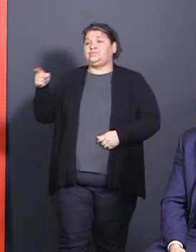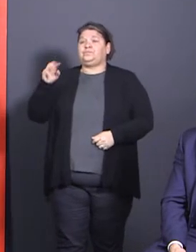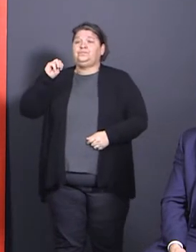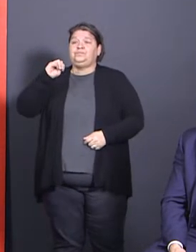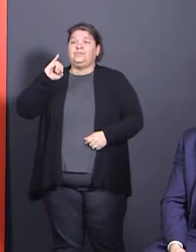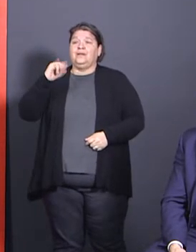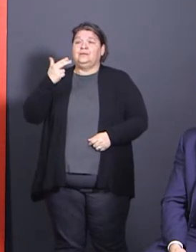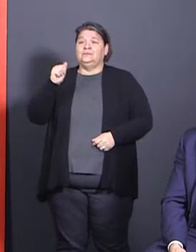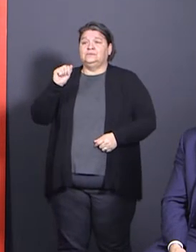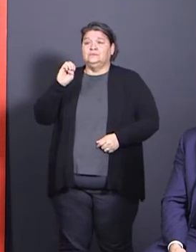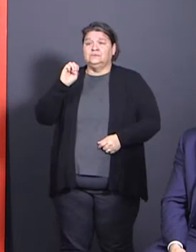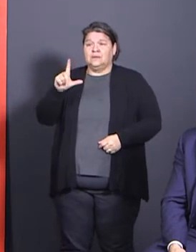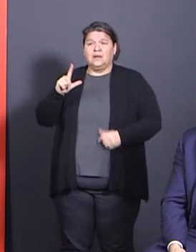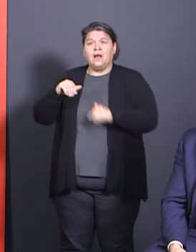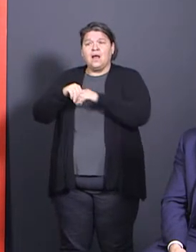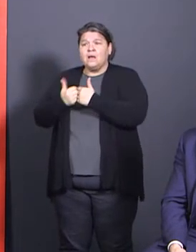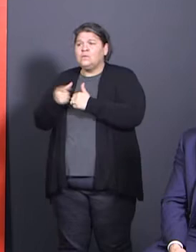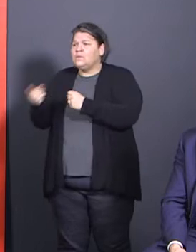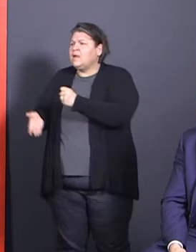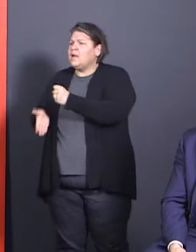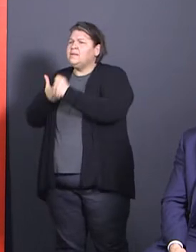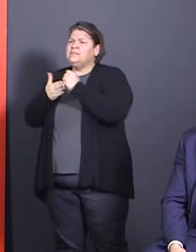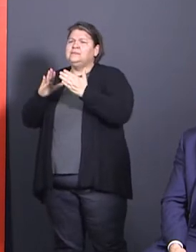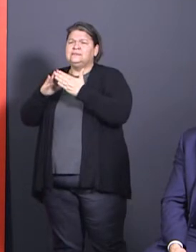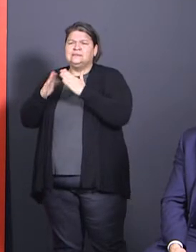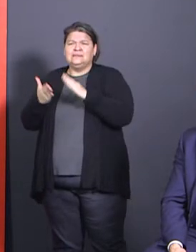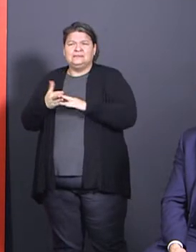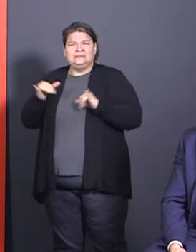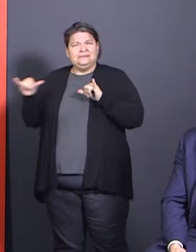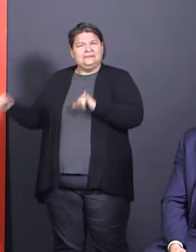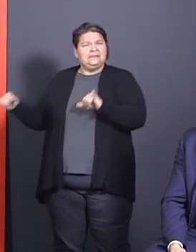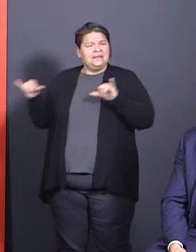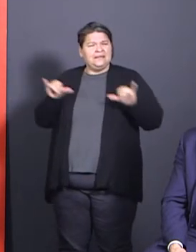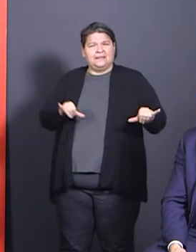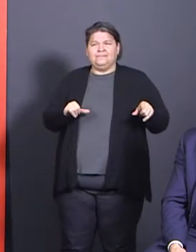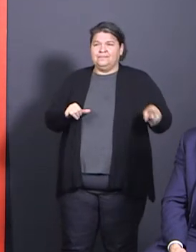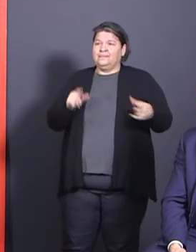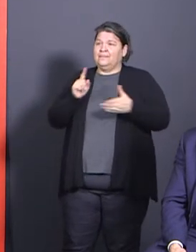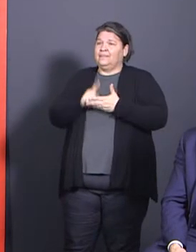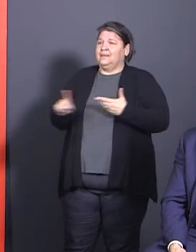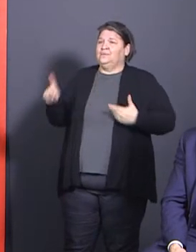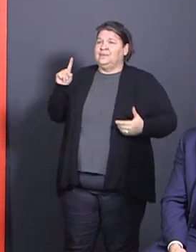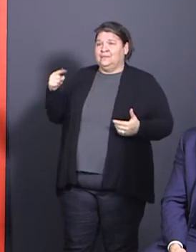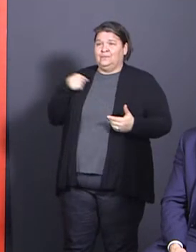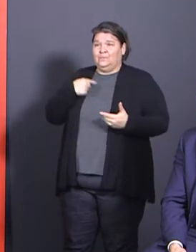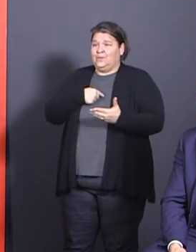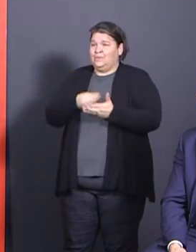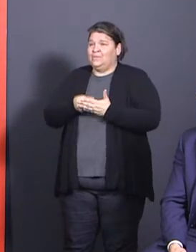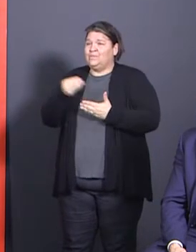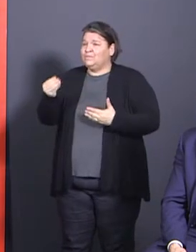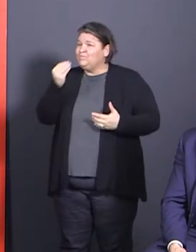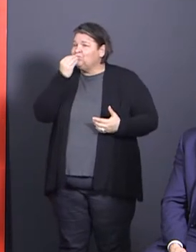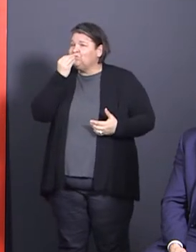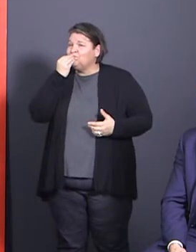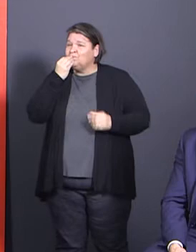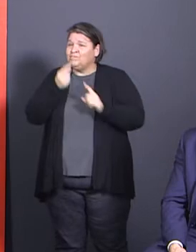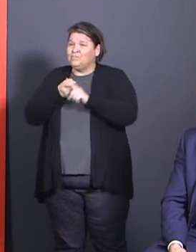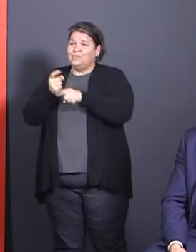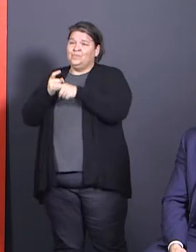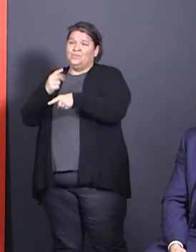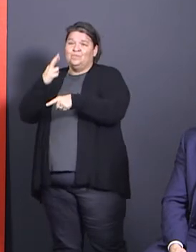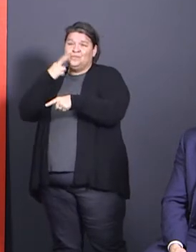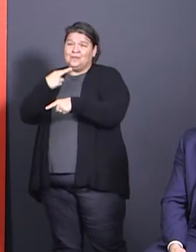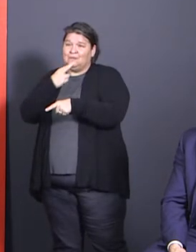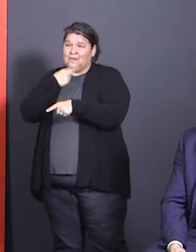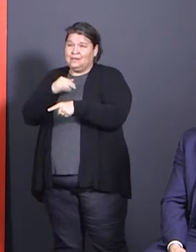Yes, ma'am. In fact, last week we purchased some meals as well from one of the restaurants that Manny said was really struggling. For the testing facility,